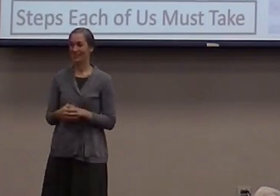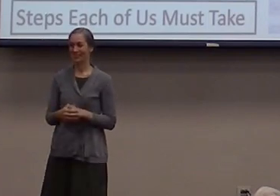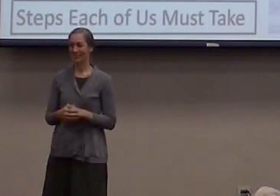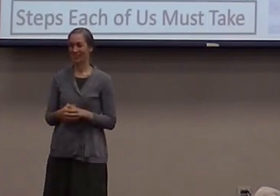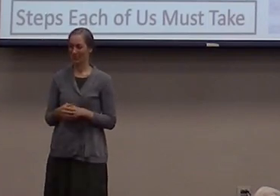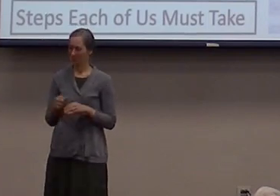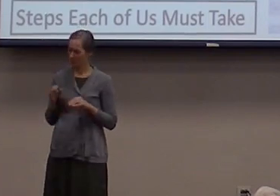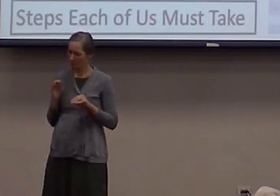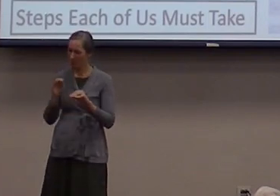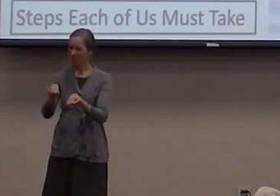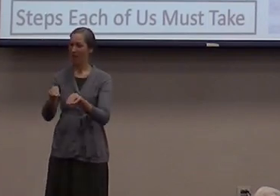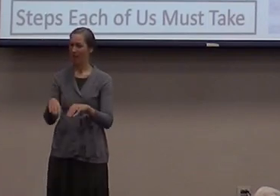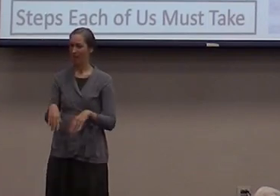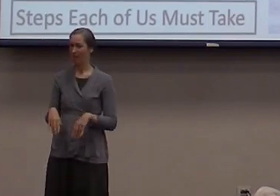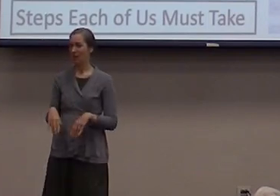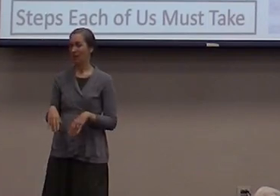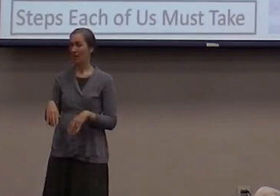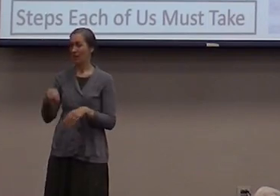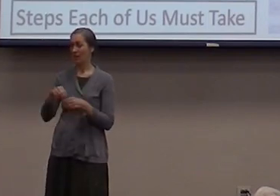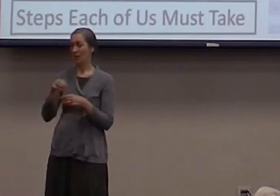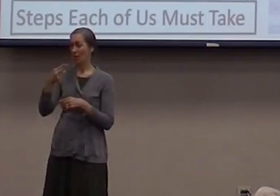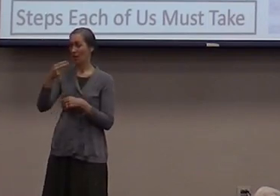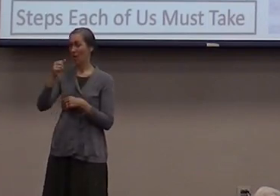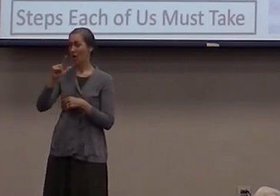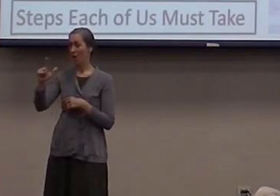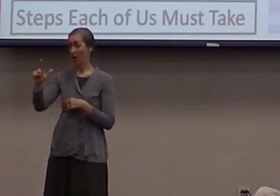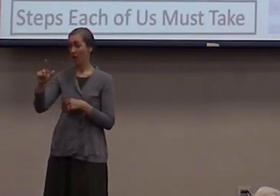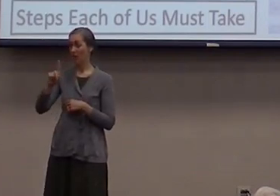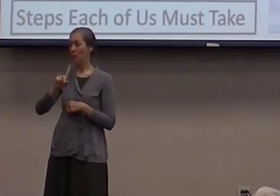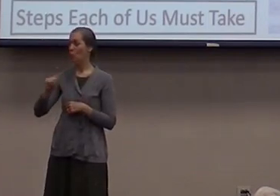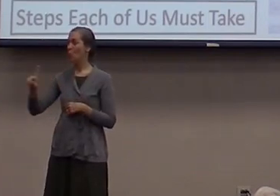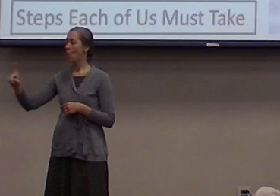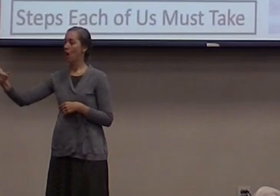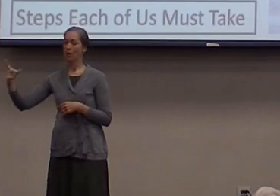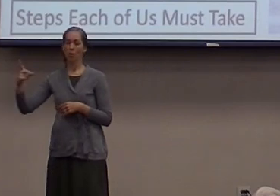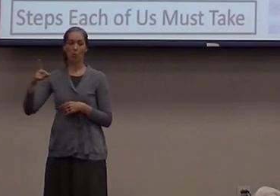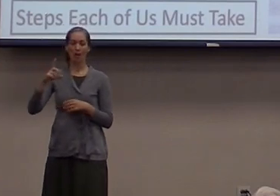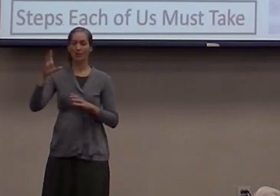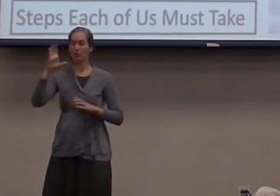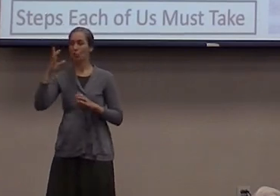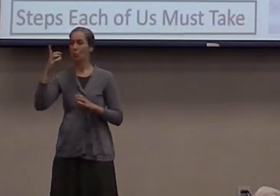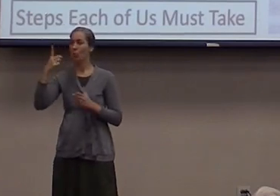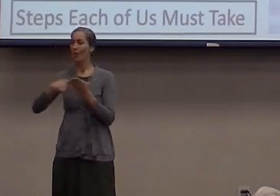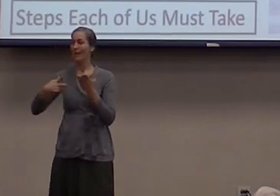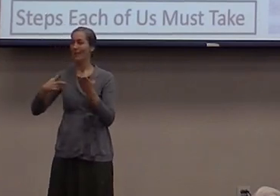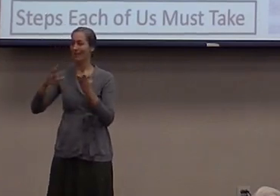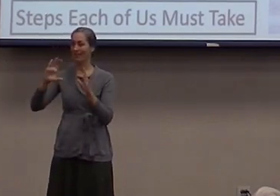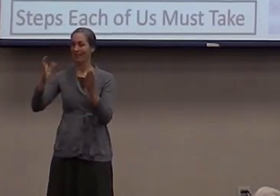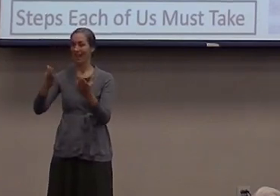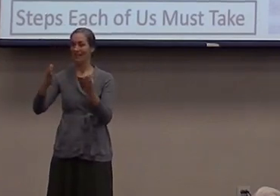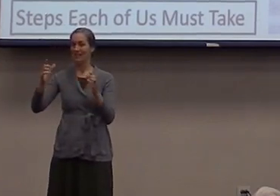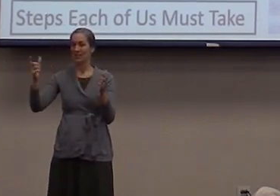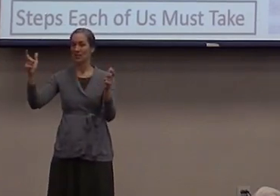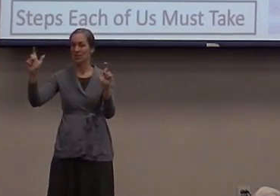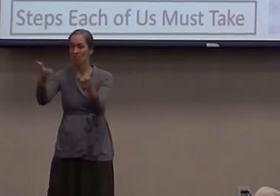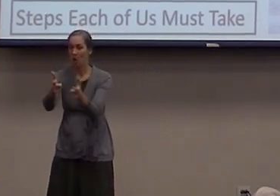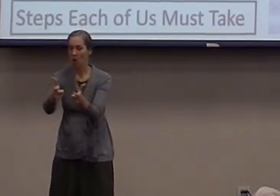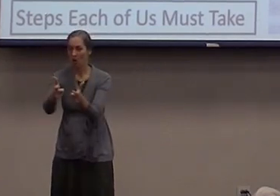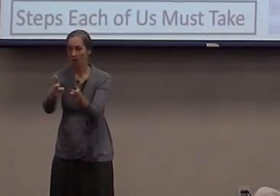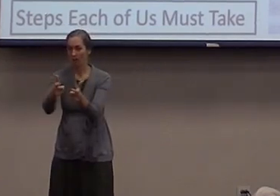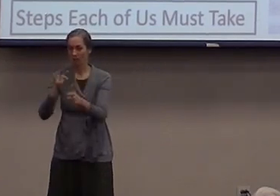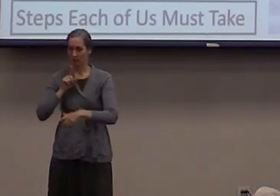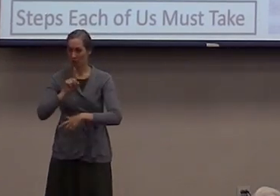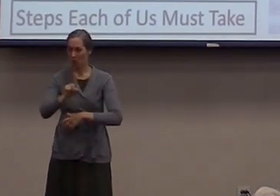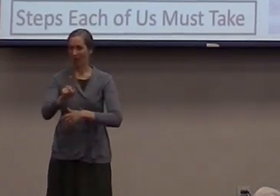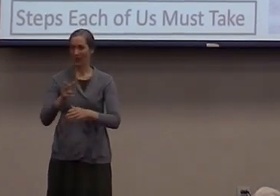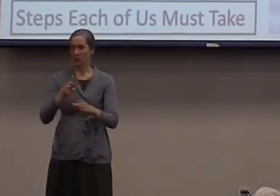Move up. Move up and down the hall and find smaller classes and attend them if choosing between classes. I remember one workshop, I